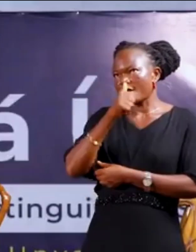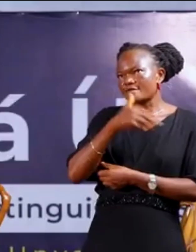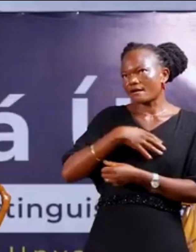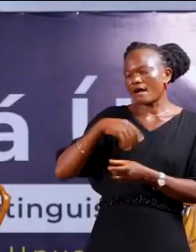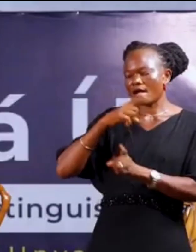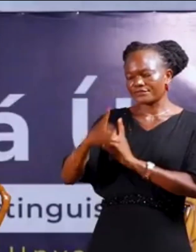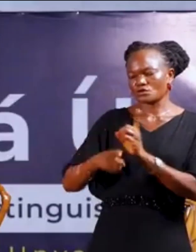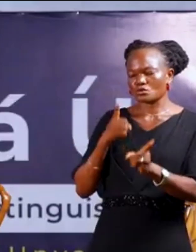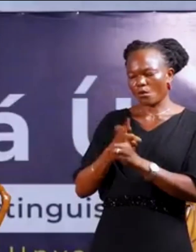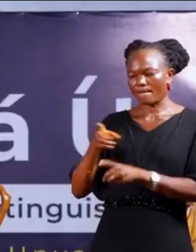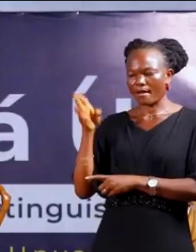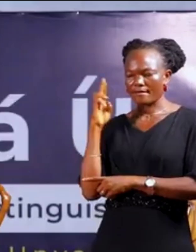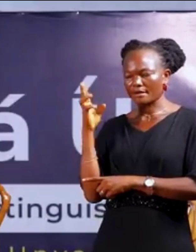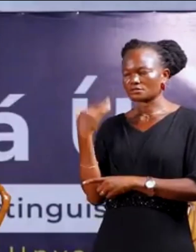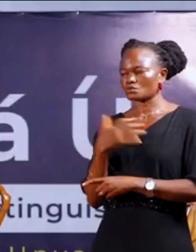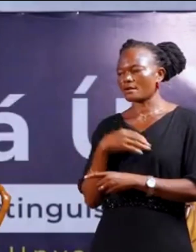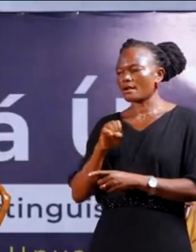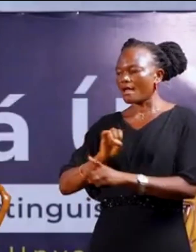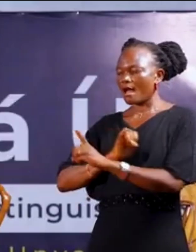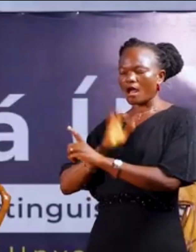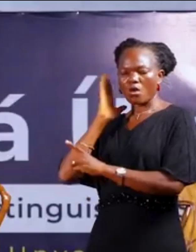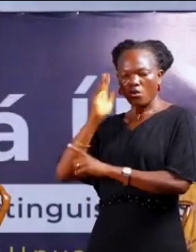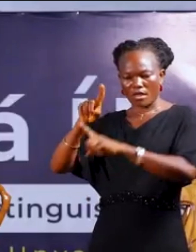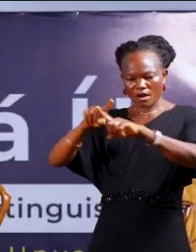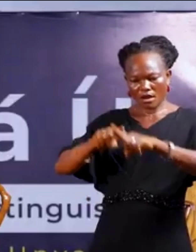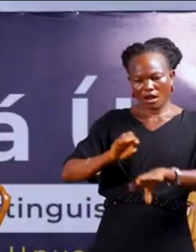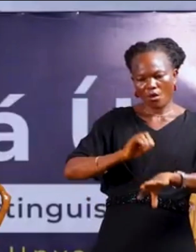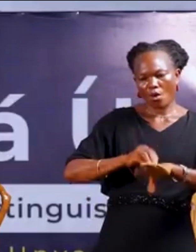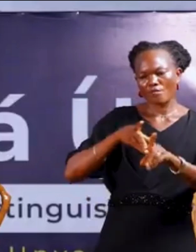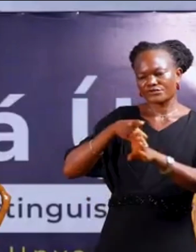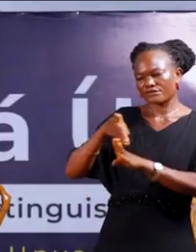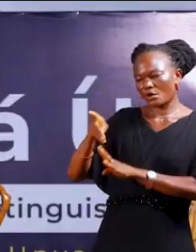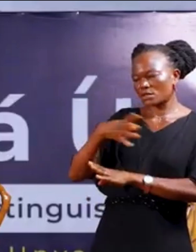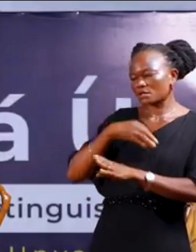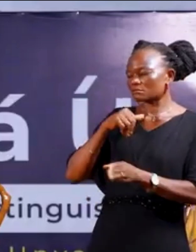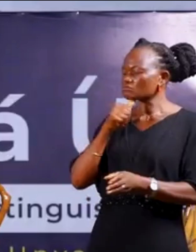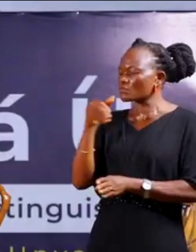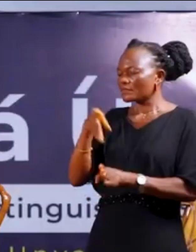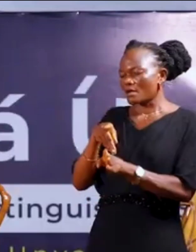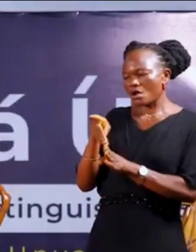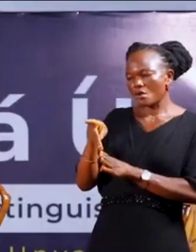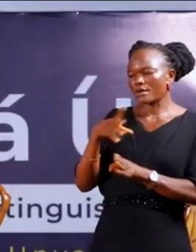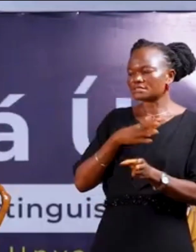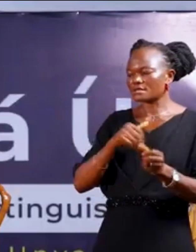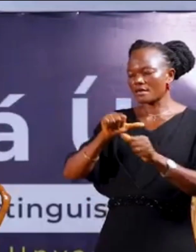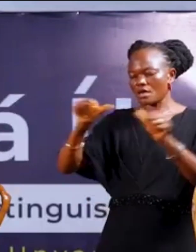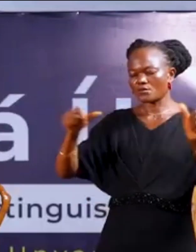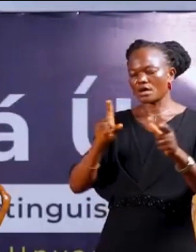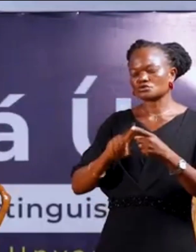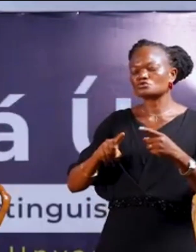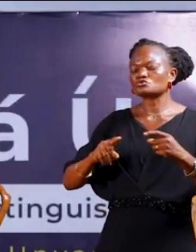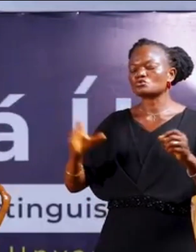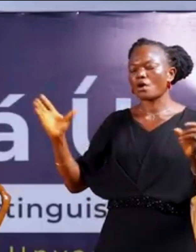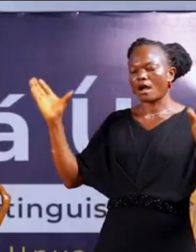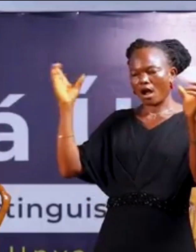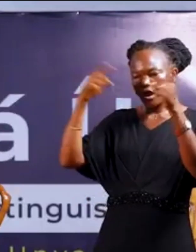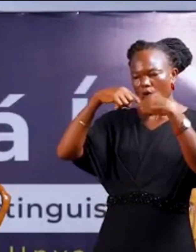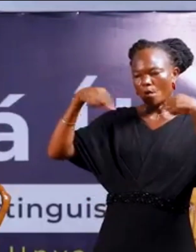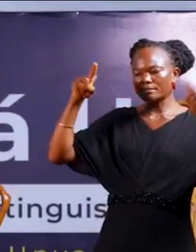global history. I would rely on direct and indirect evidence to accomplish this task.